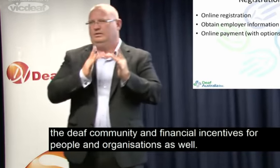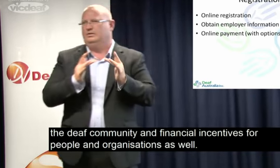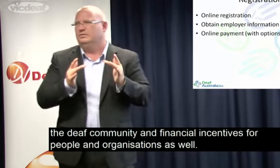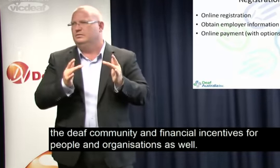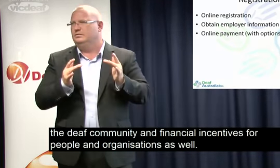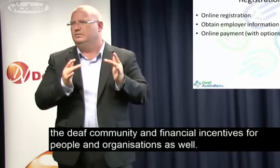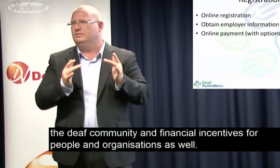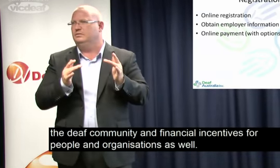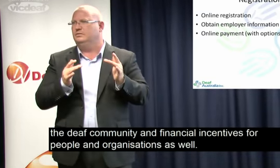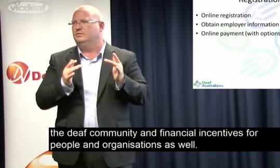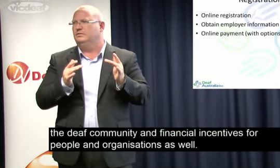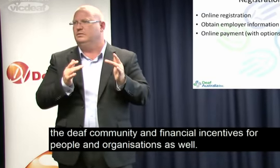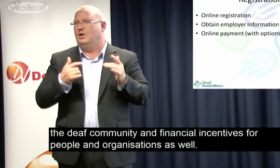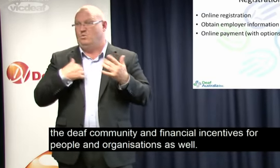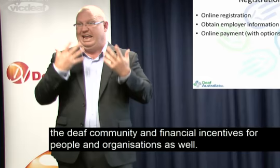How do you register? Online.